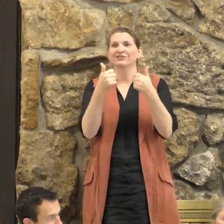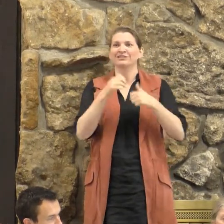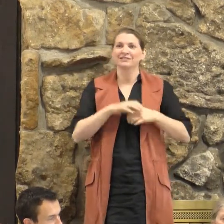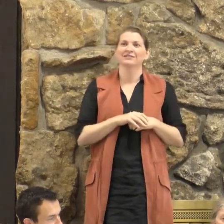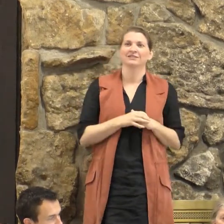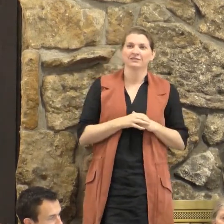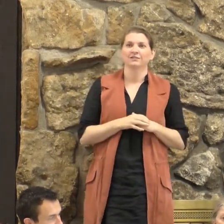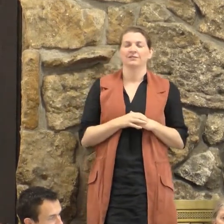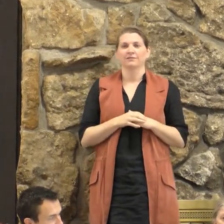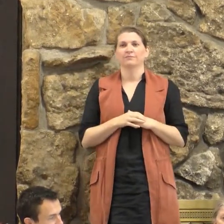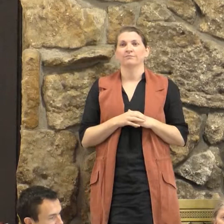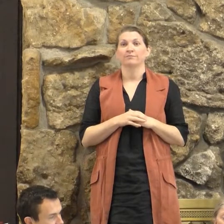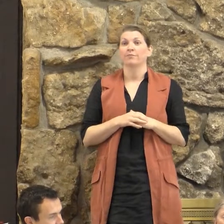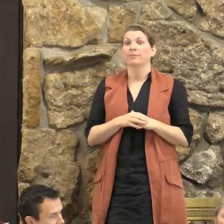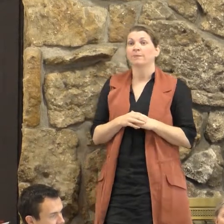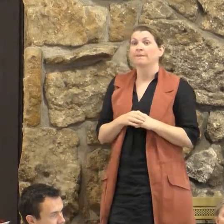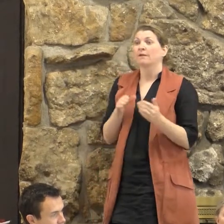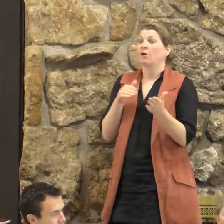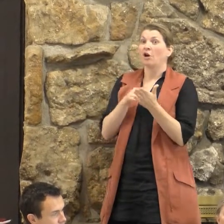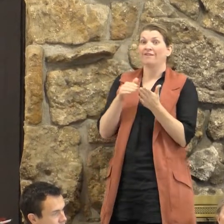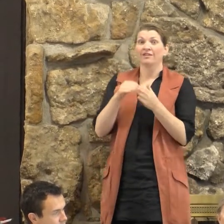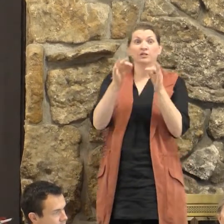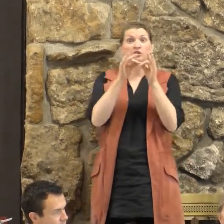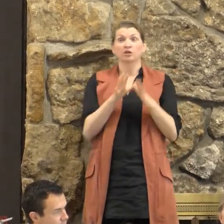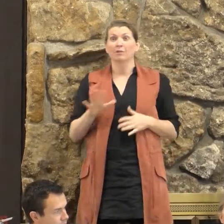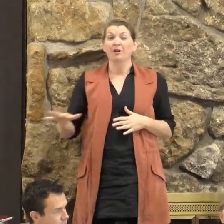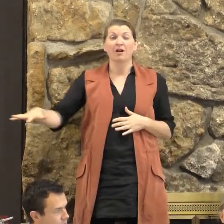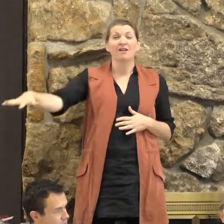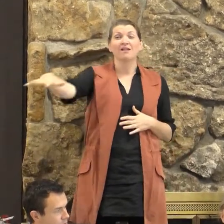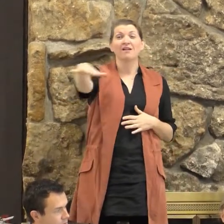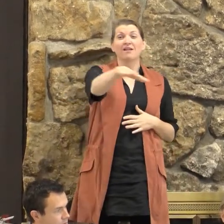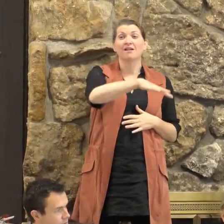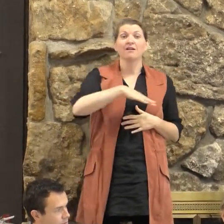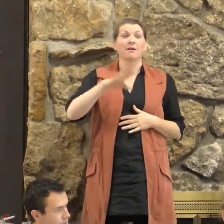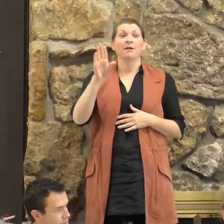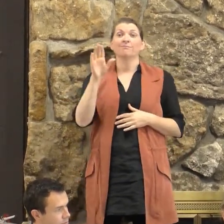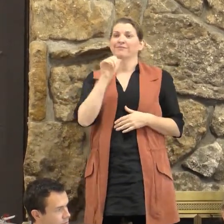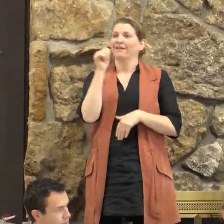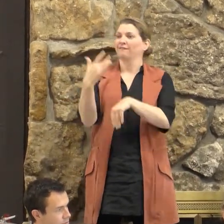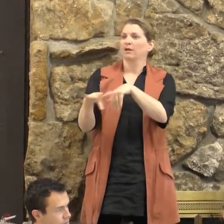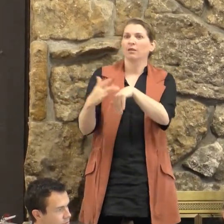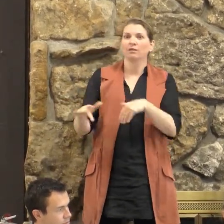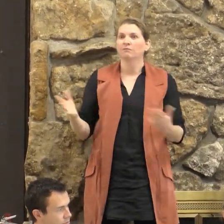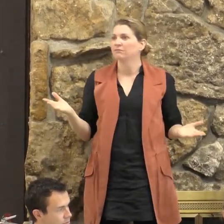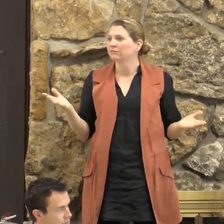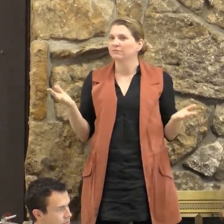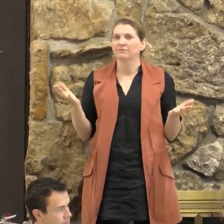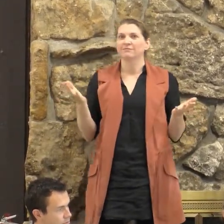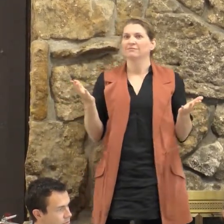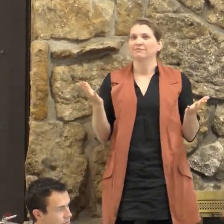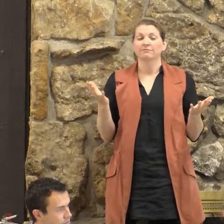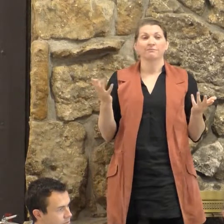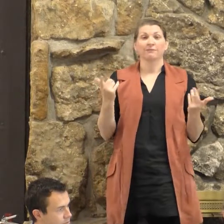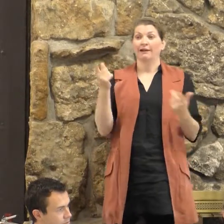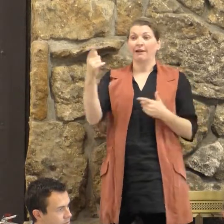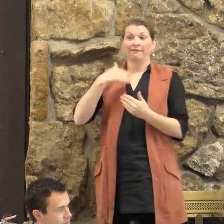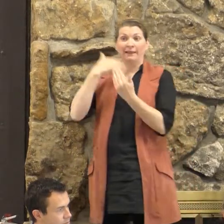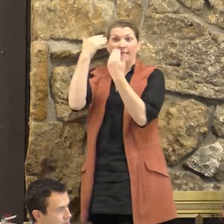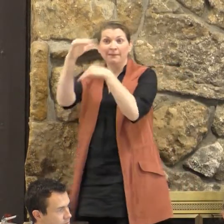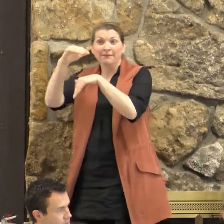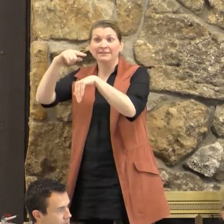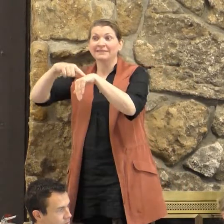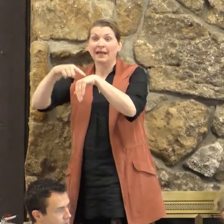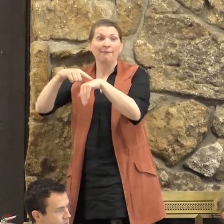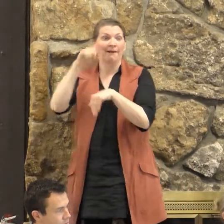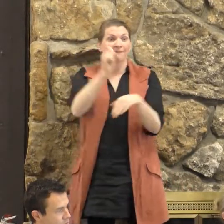they're back to back. And so what happens is if they're at that time limit, they have to leave and go to the next appointment. And you guys might be still in the middle of something.